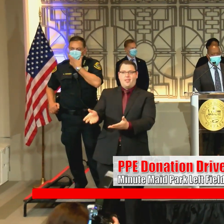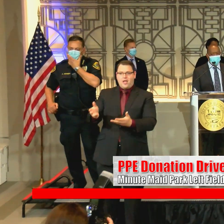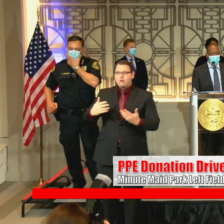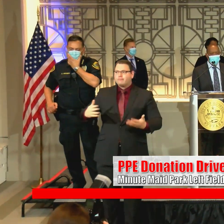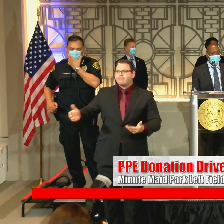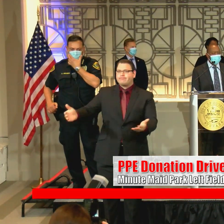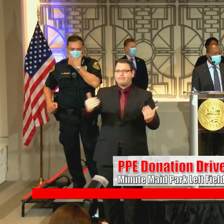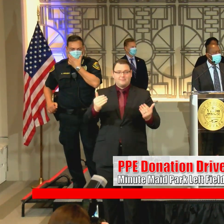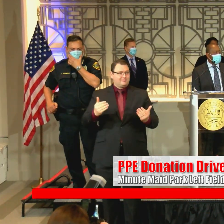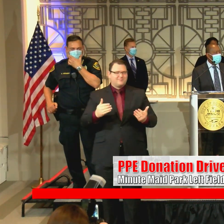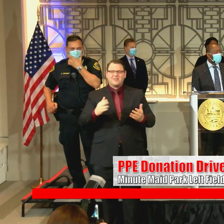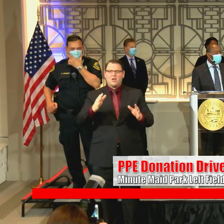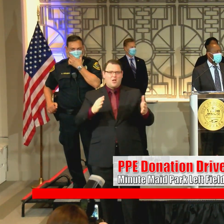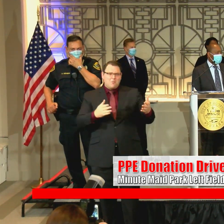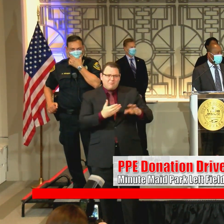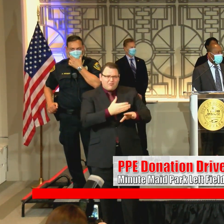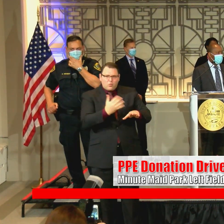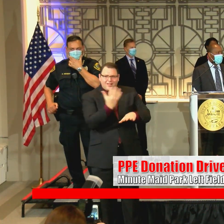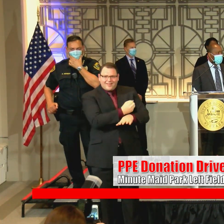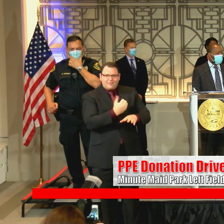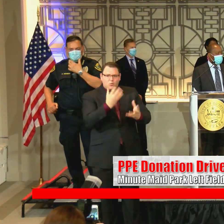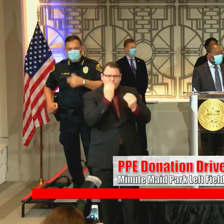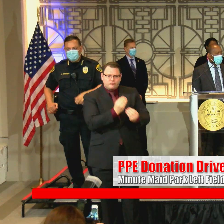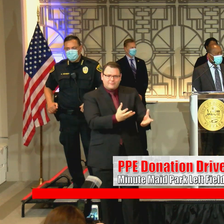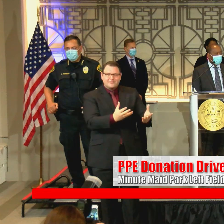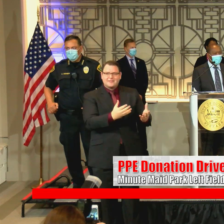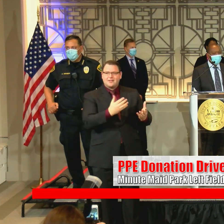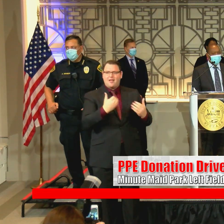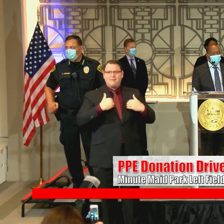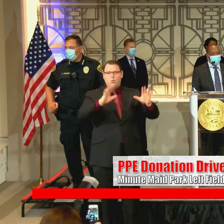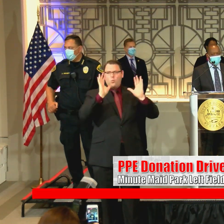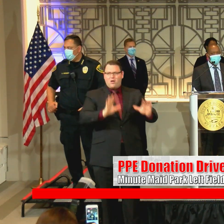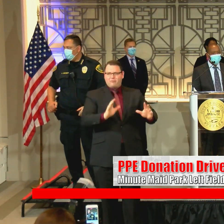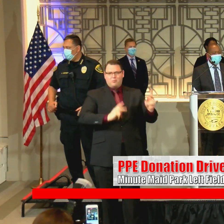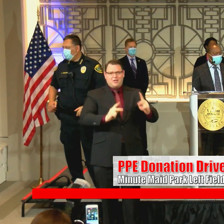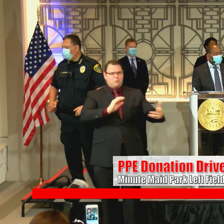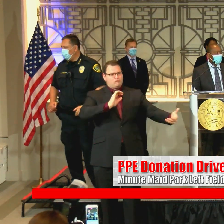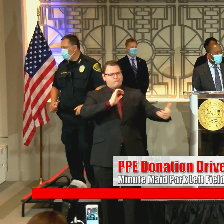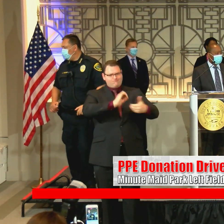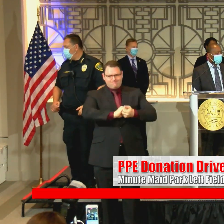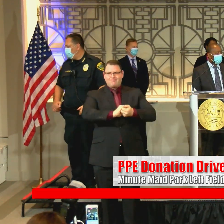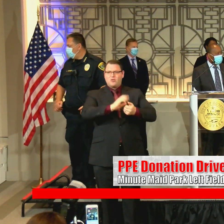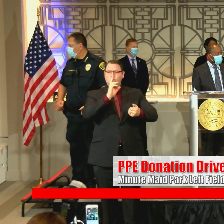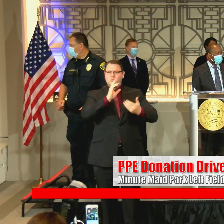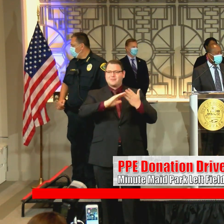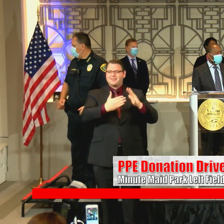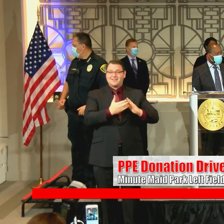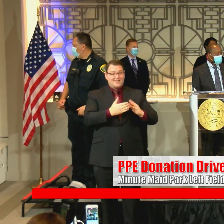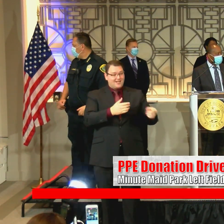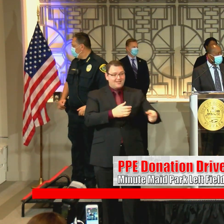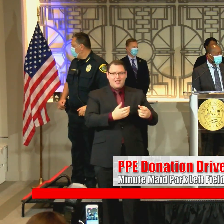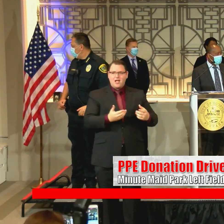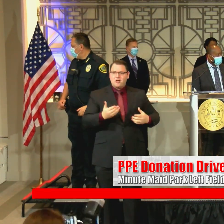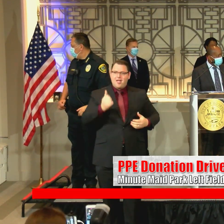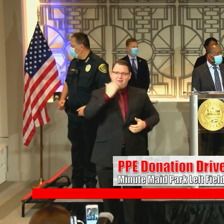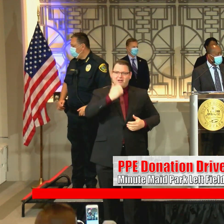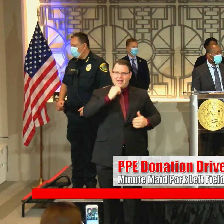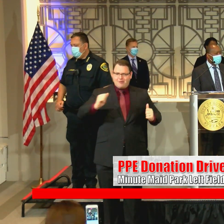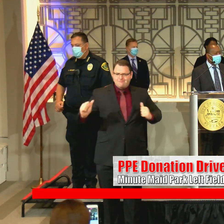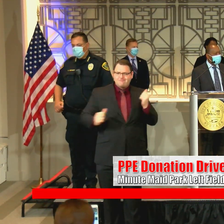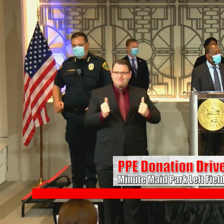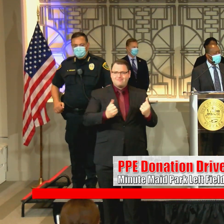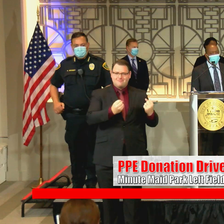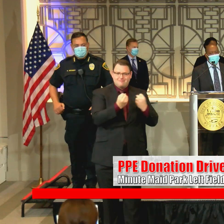who are stepping up each and every day and providing essential supplies for our first responders and